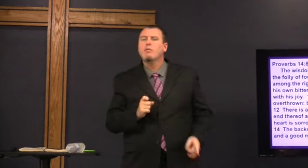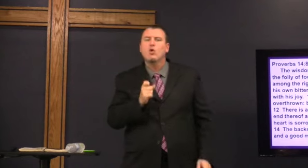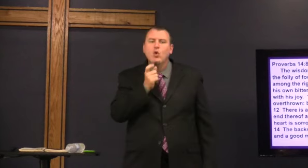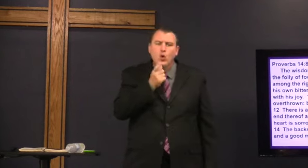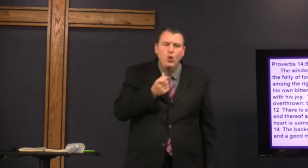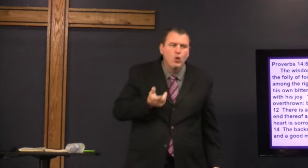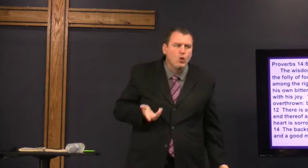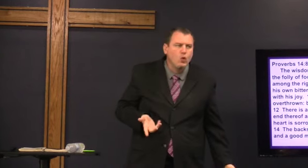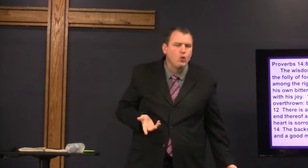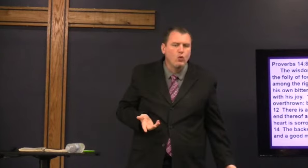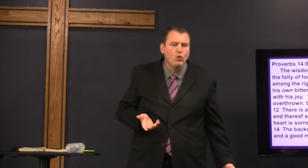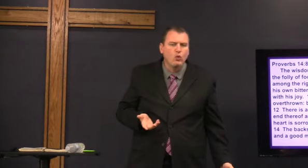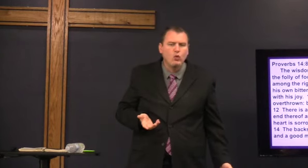Something to support. Favor